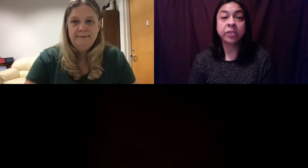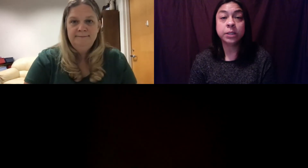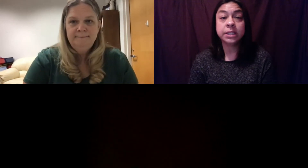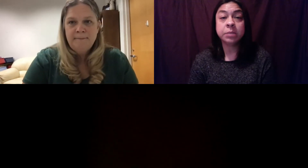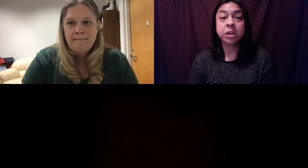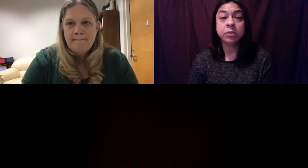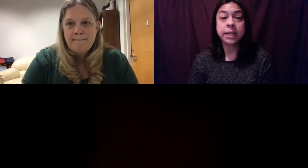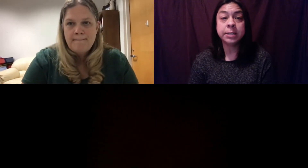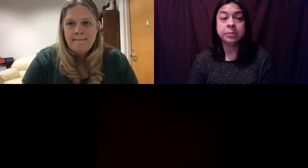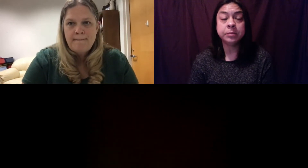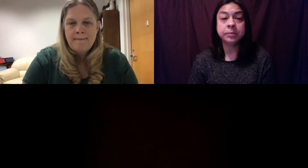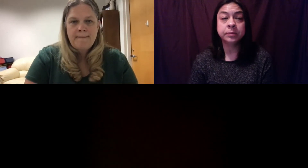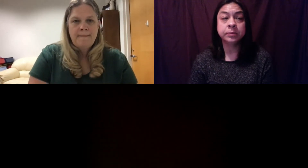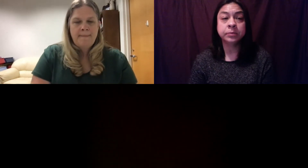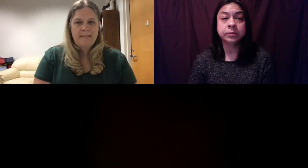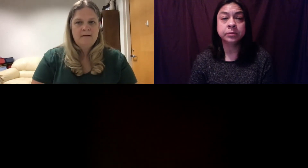Can everyone see me all right?